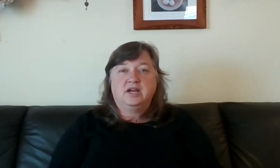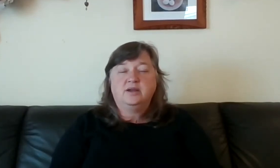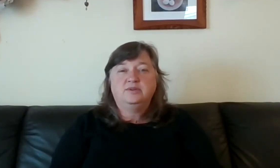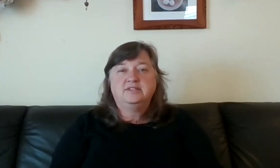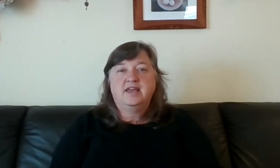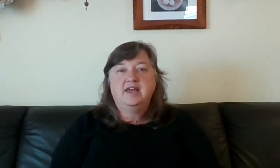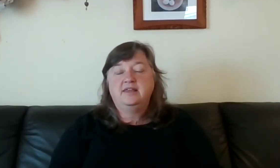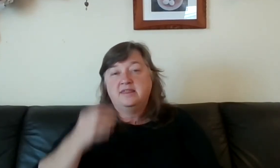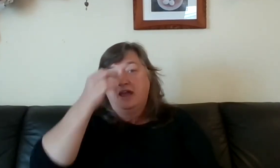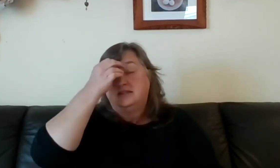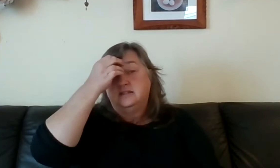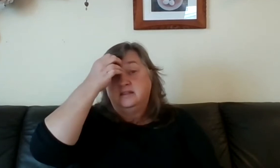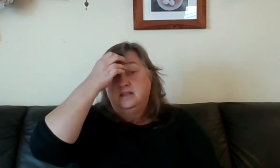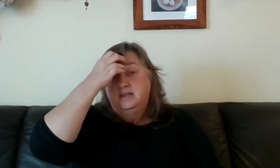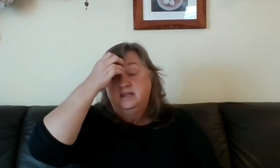would say that the